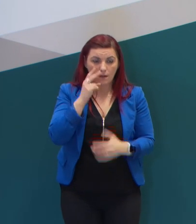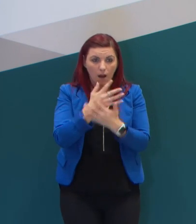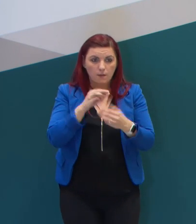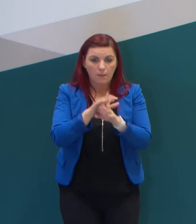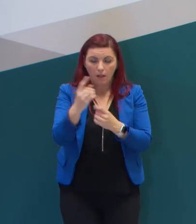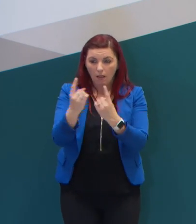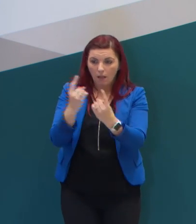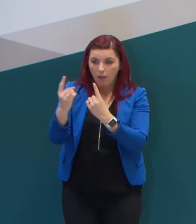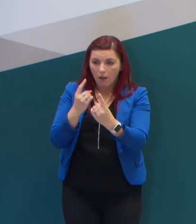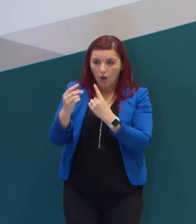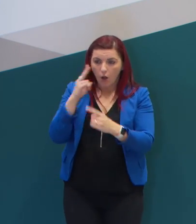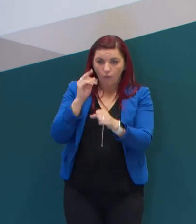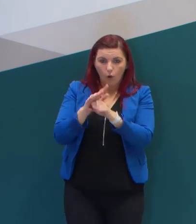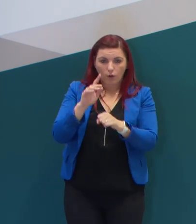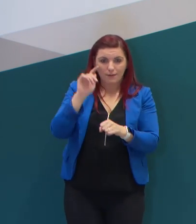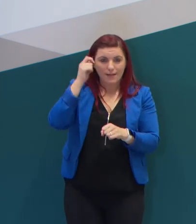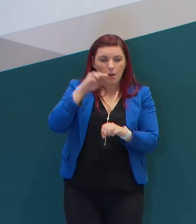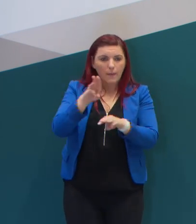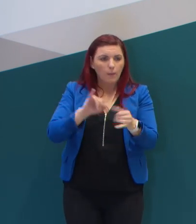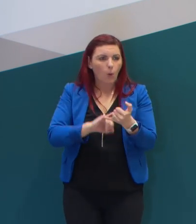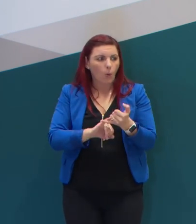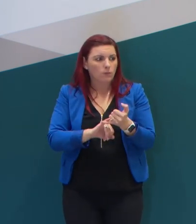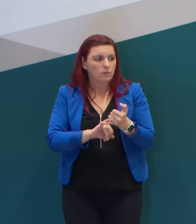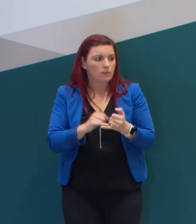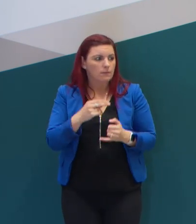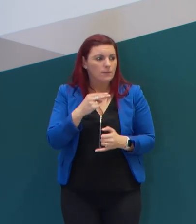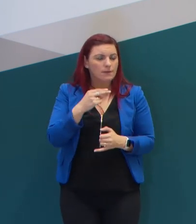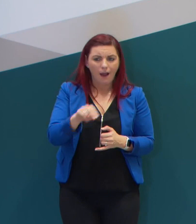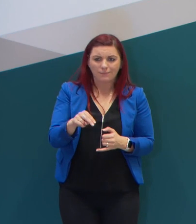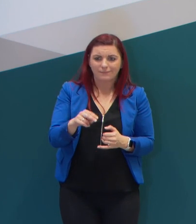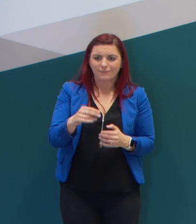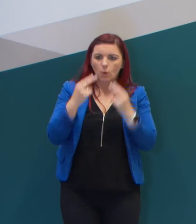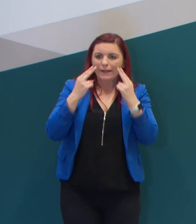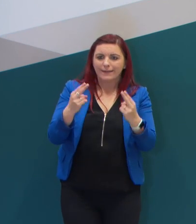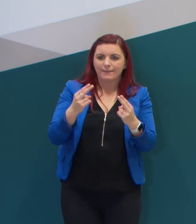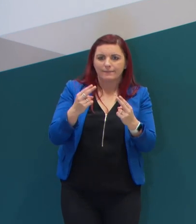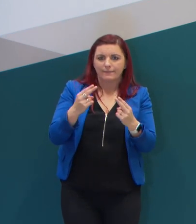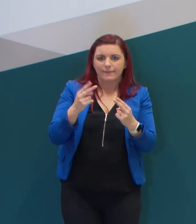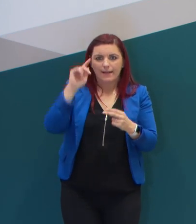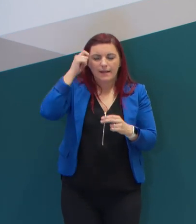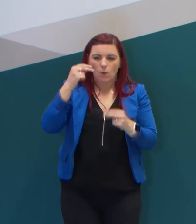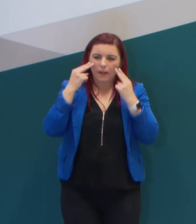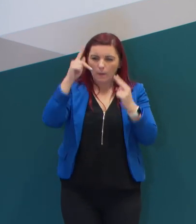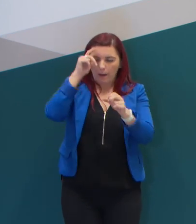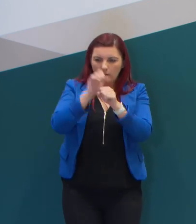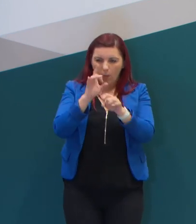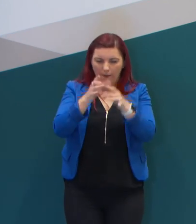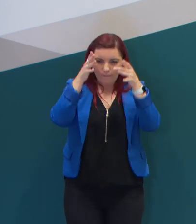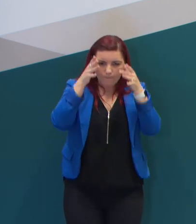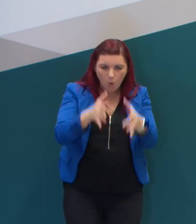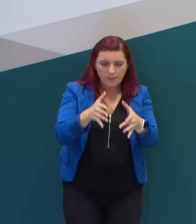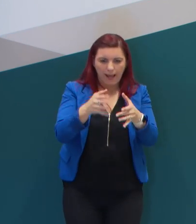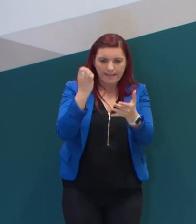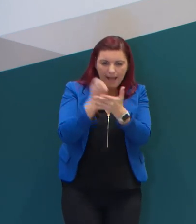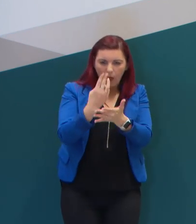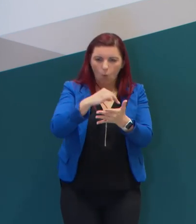resulting in requests for testing are people who are not appropriate for testing. And we needed to think about focusing our case definition